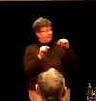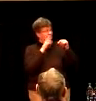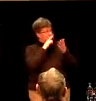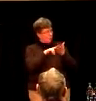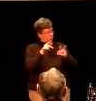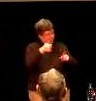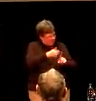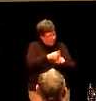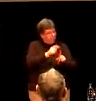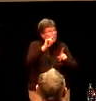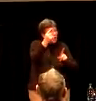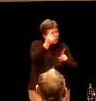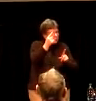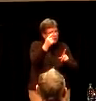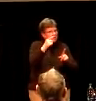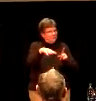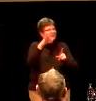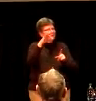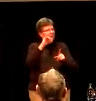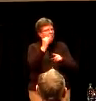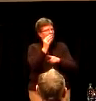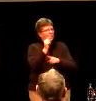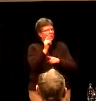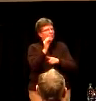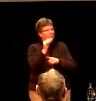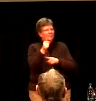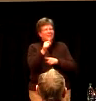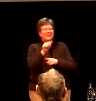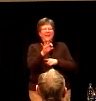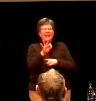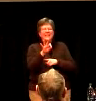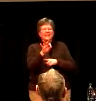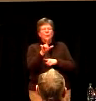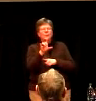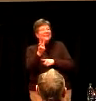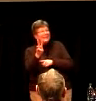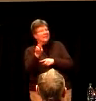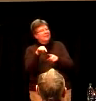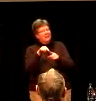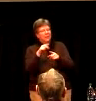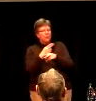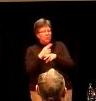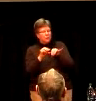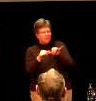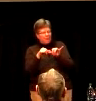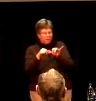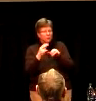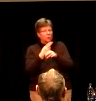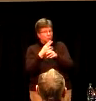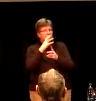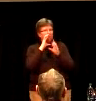first. In 1926, he had been making a series of measurements using balloons